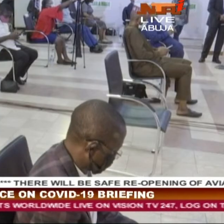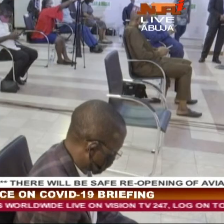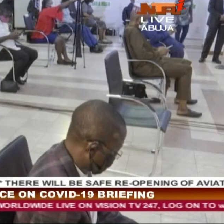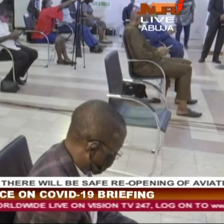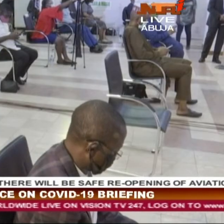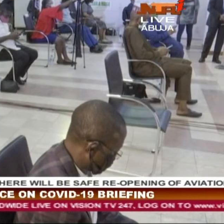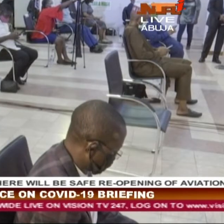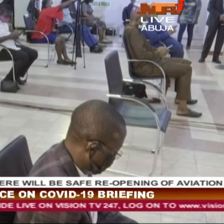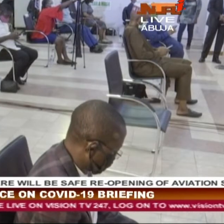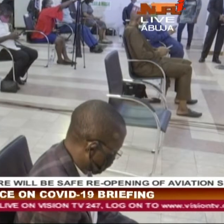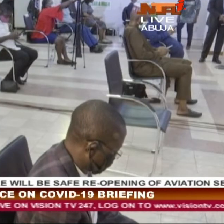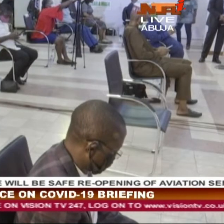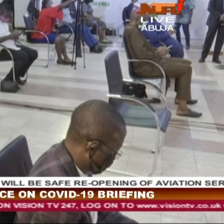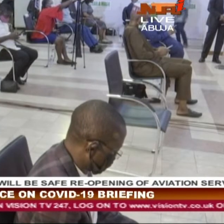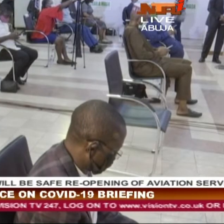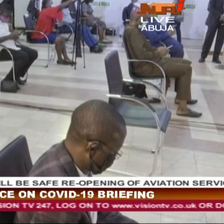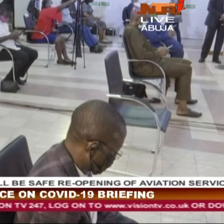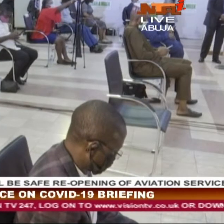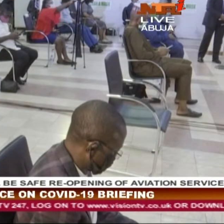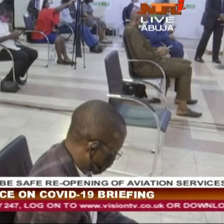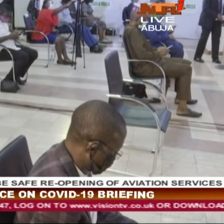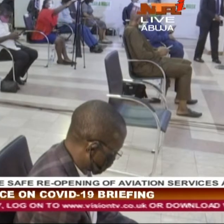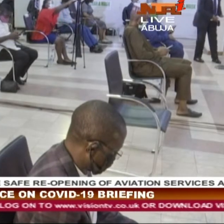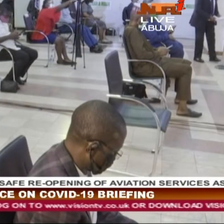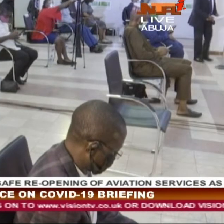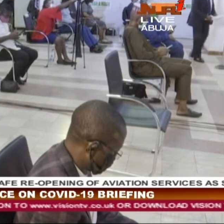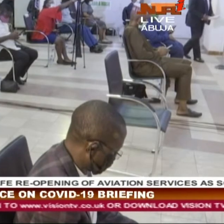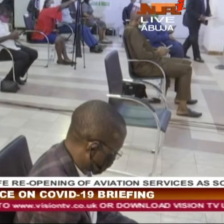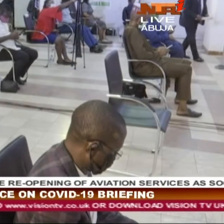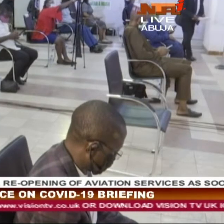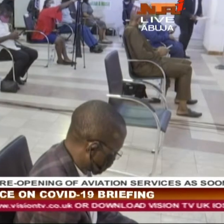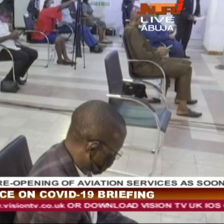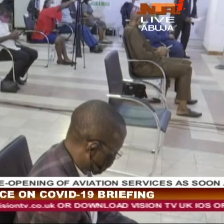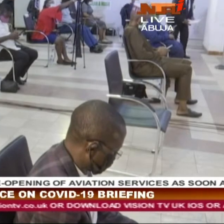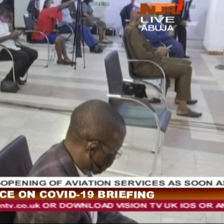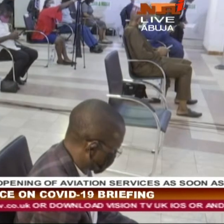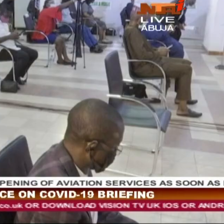I now invite the chairman of the PTF.